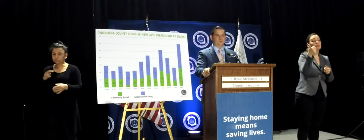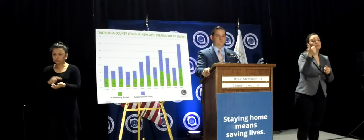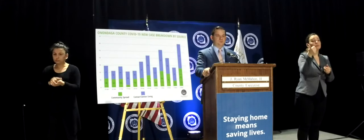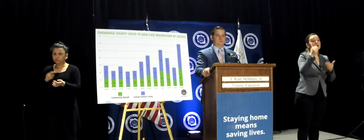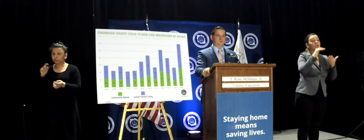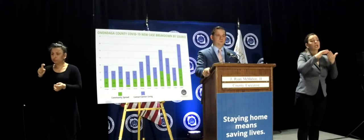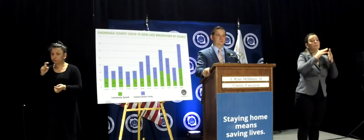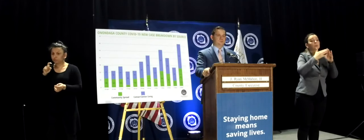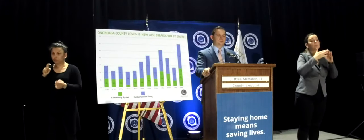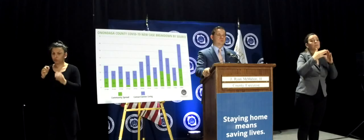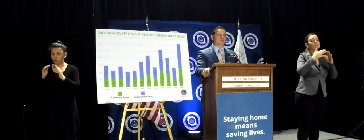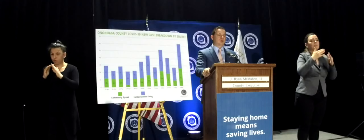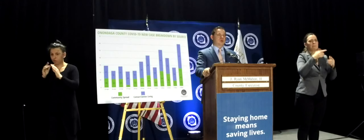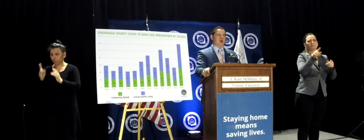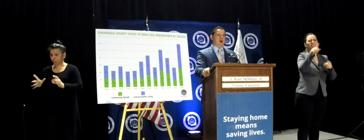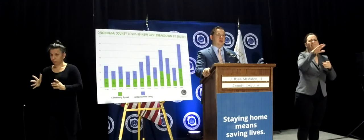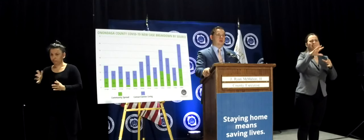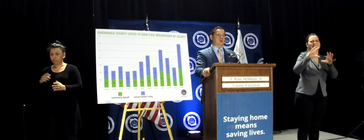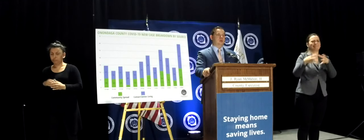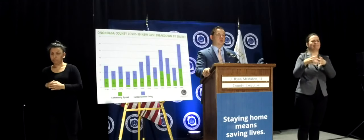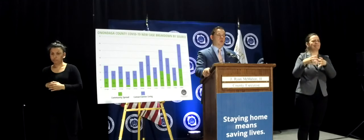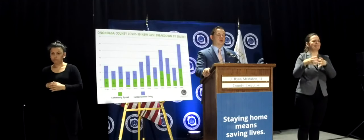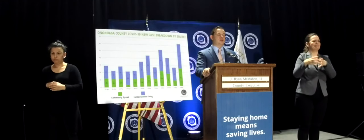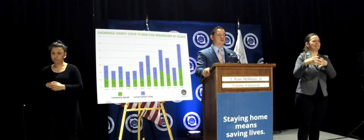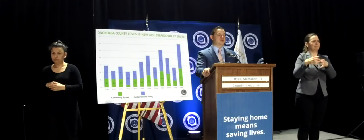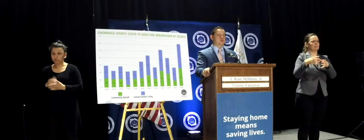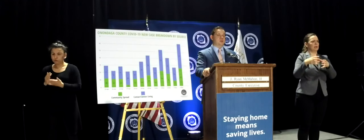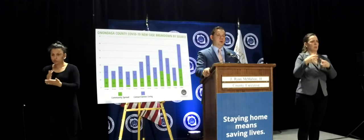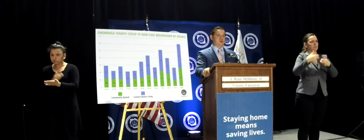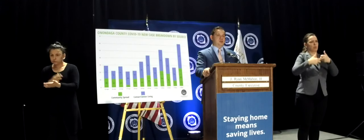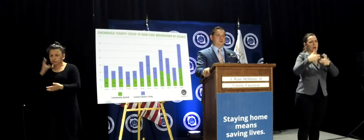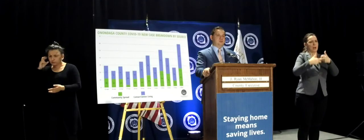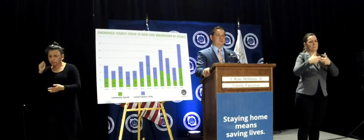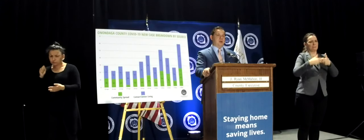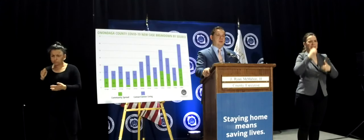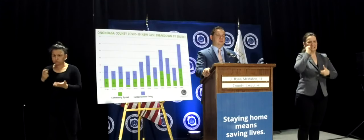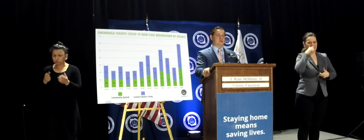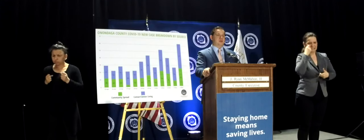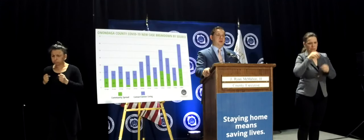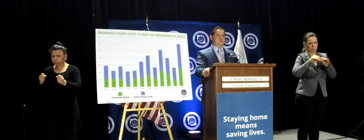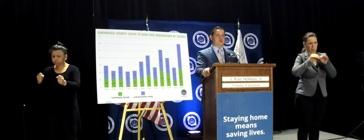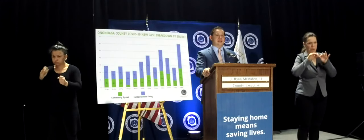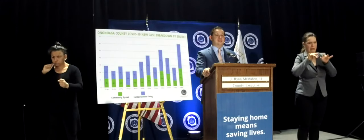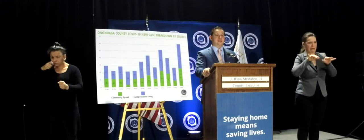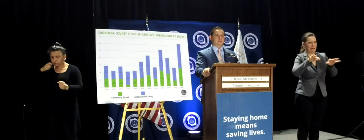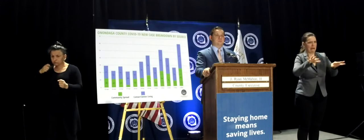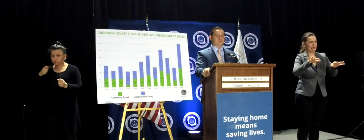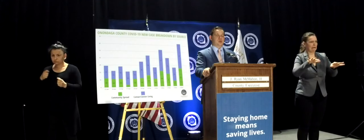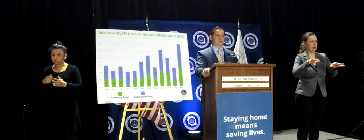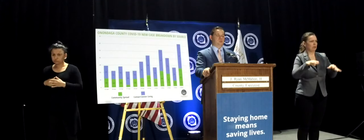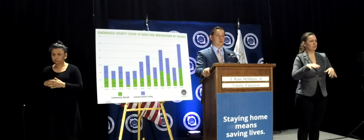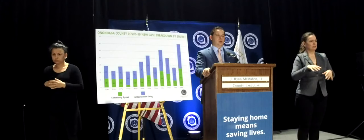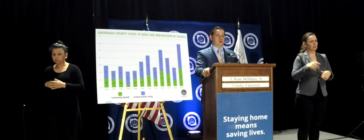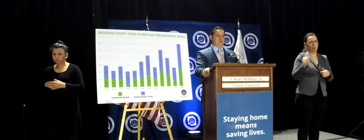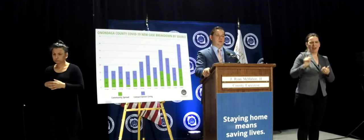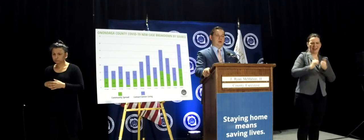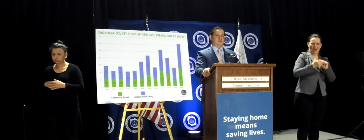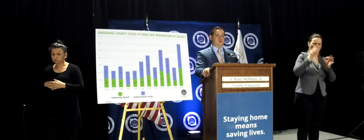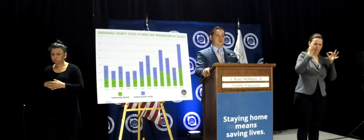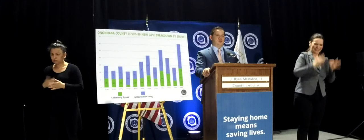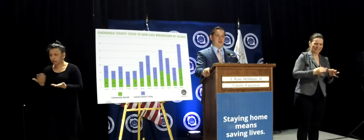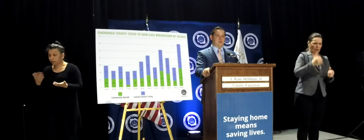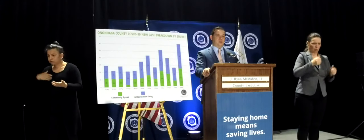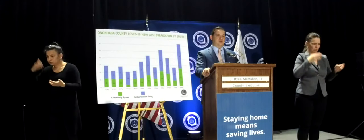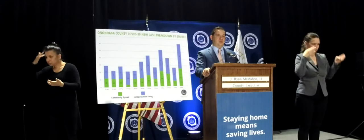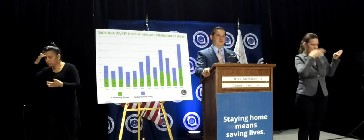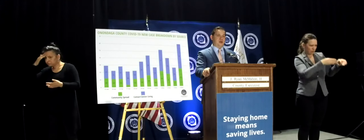what neighborhoods see mobile testing? Where you'll see some emerging problems, the other problems are density. So we